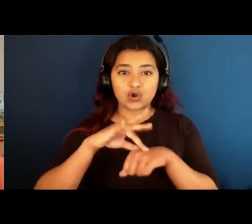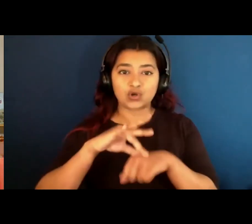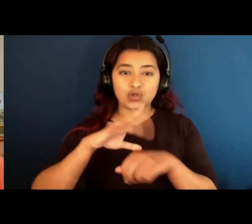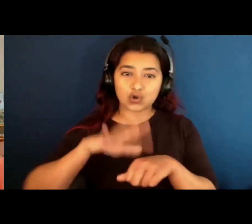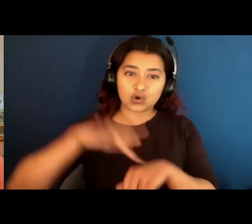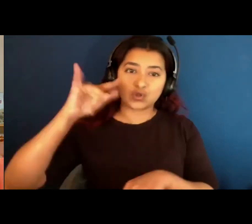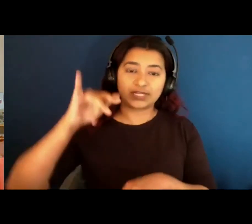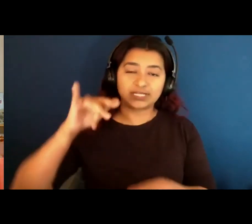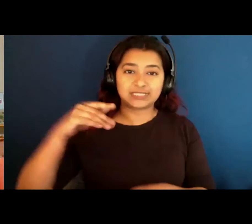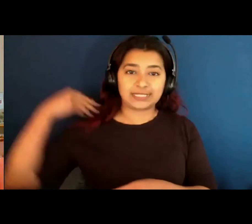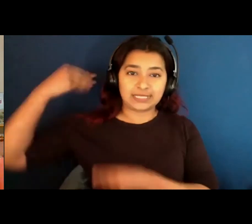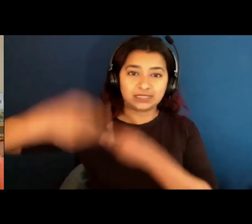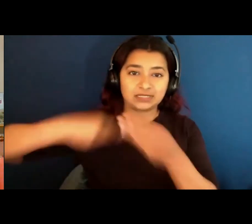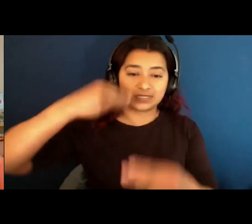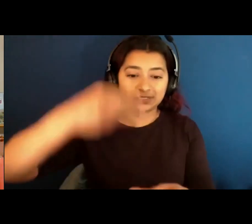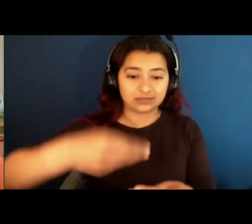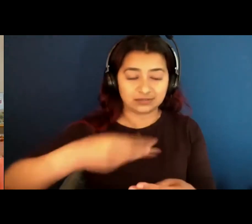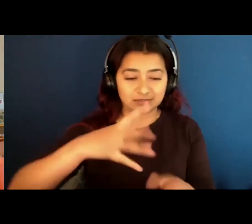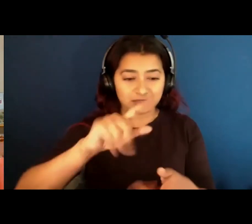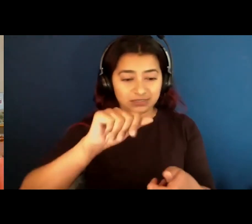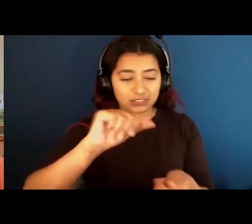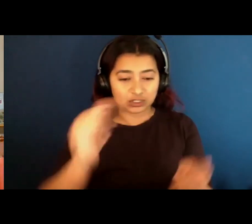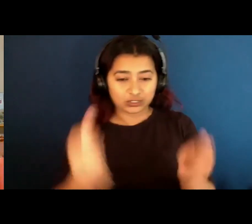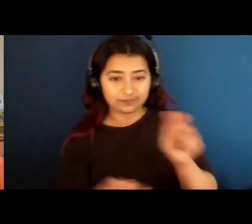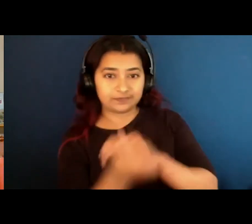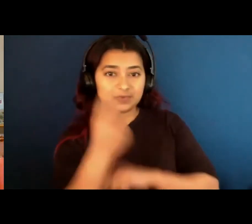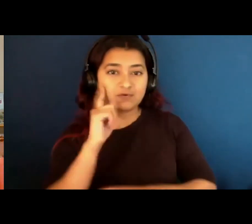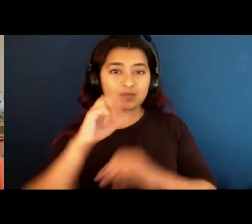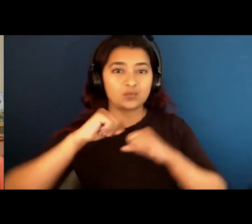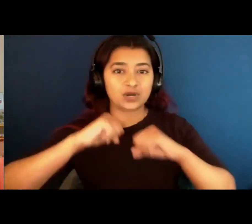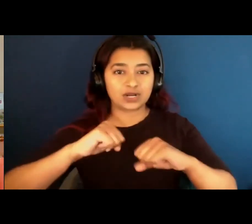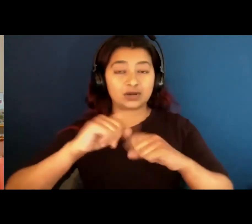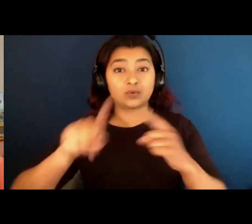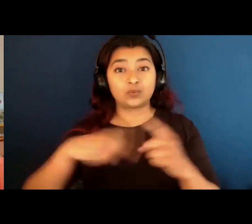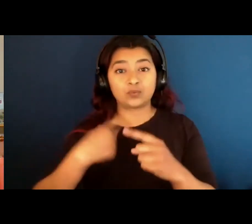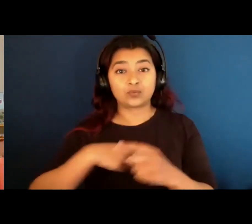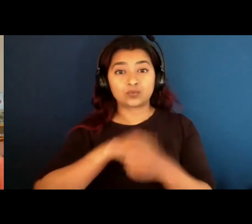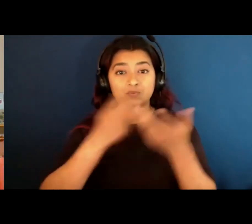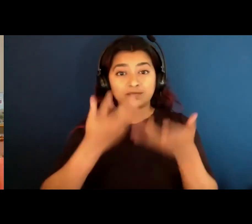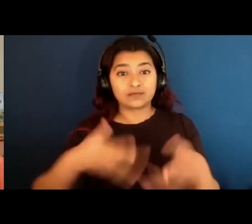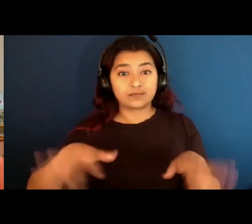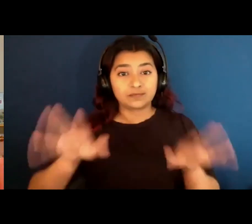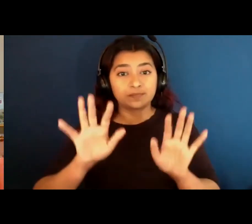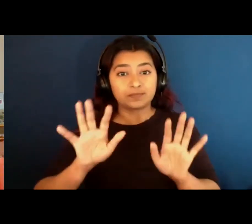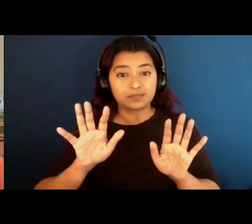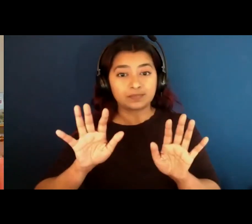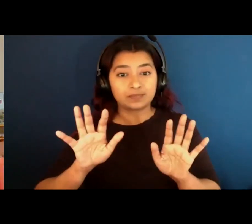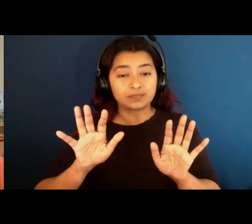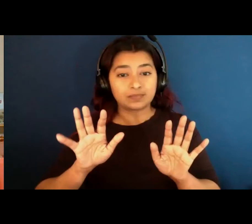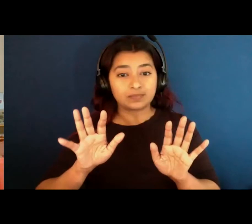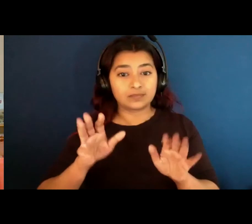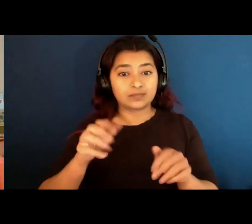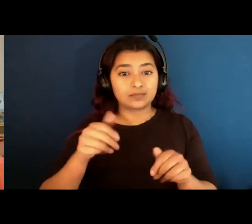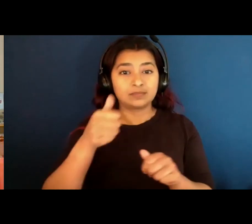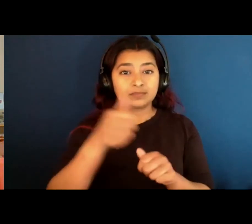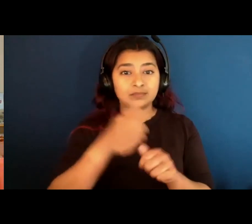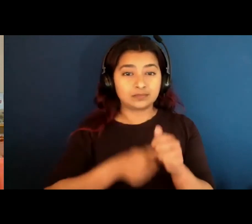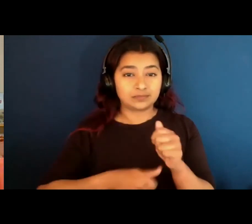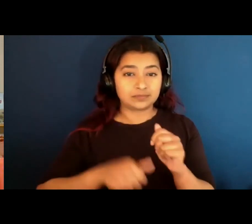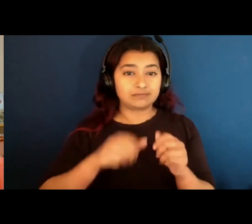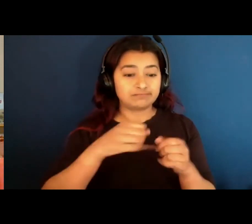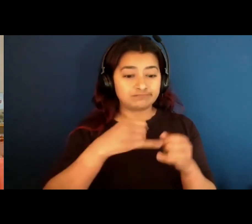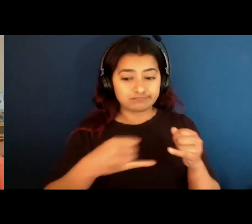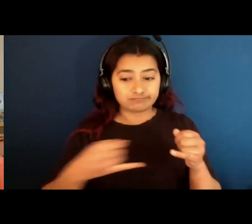kin, shape-shifting for protection. And when we are done, I slip each end through a candle's light,